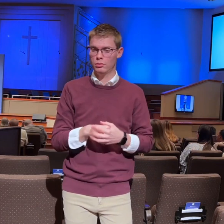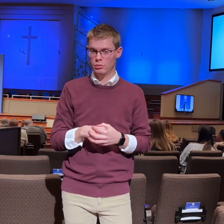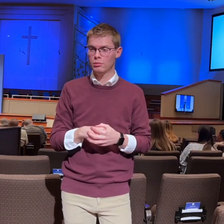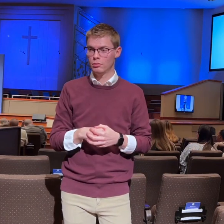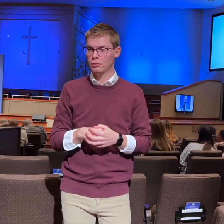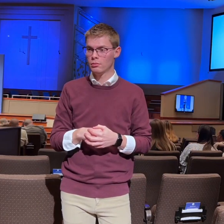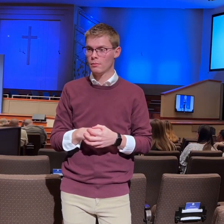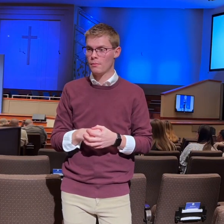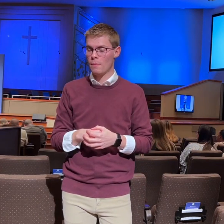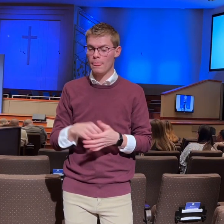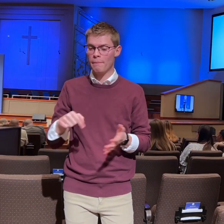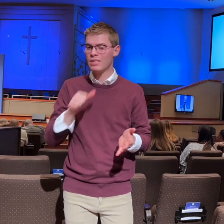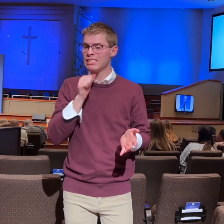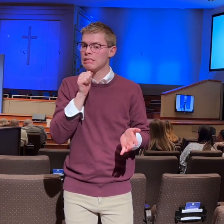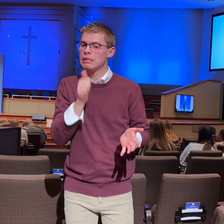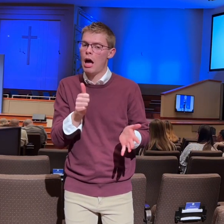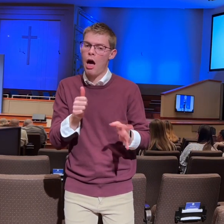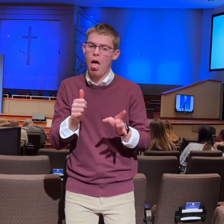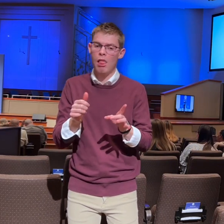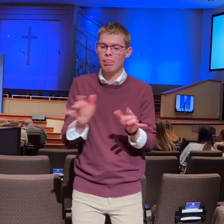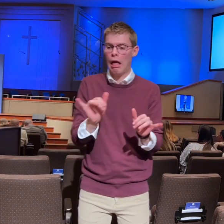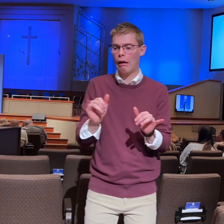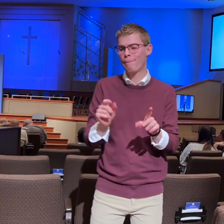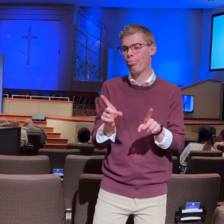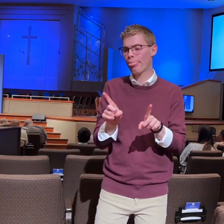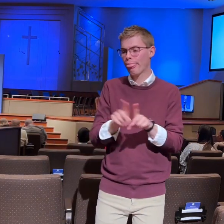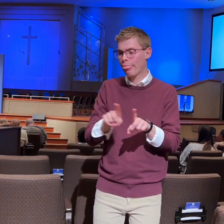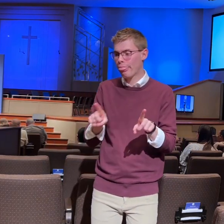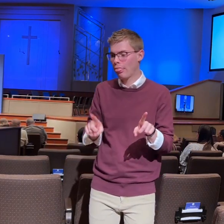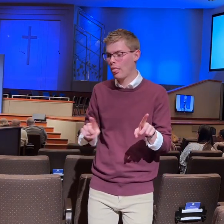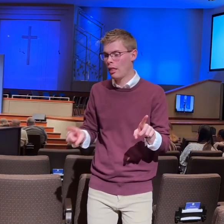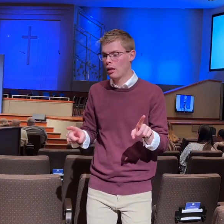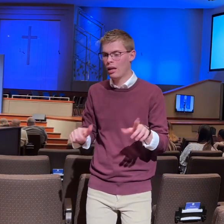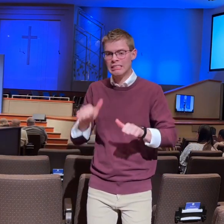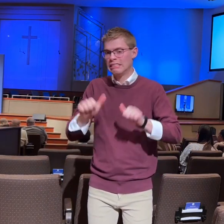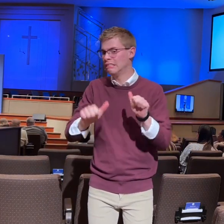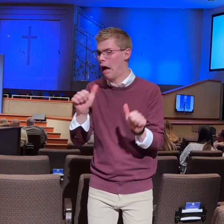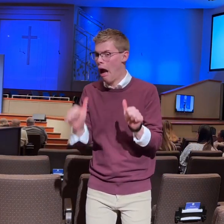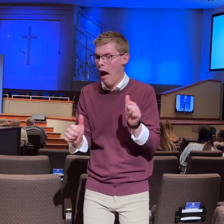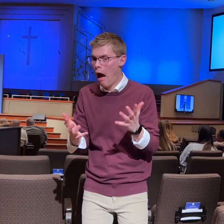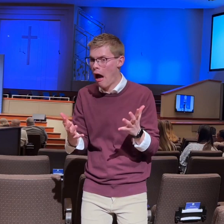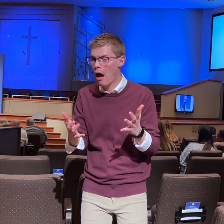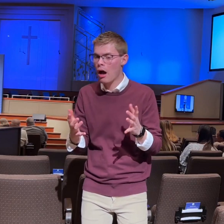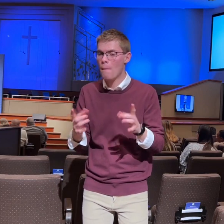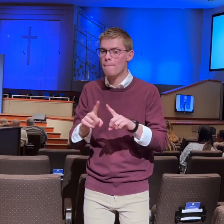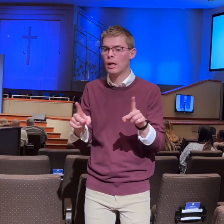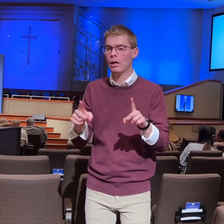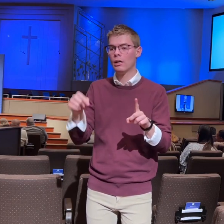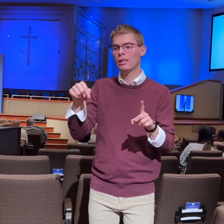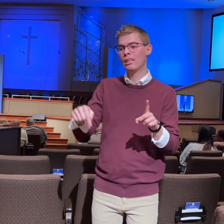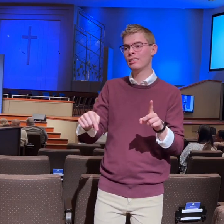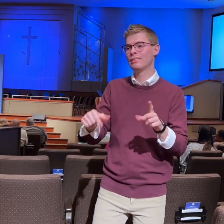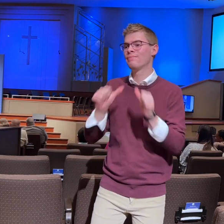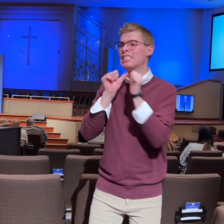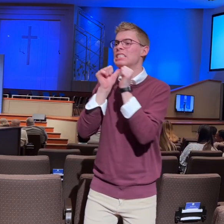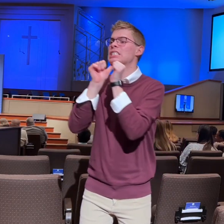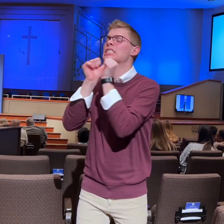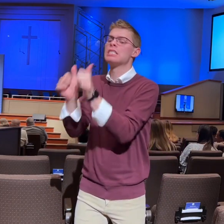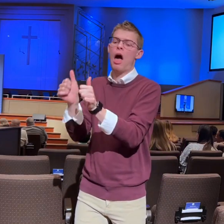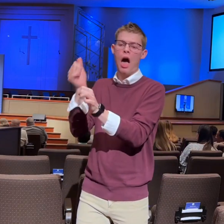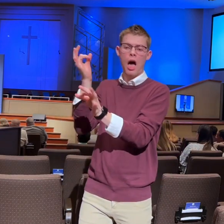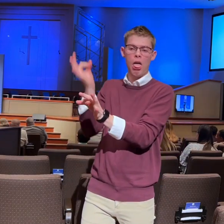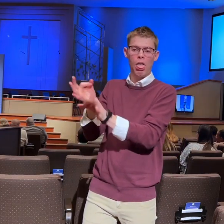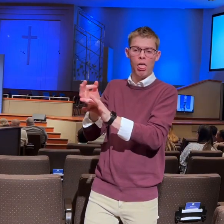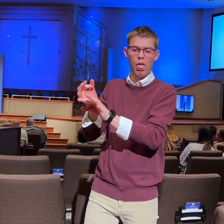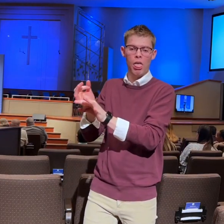or personal struggle with doubt. It is deliberately abandoning the truth for erroneous teaching. The